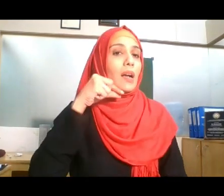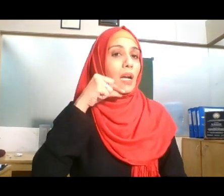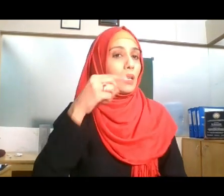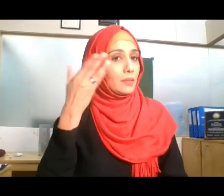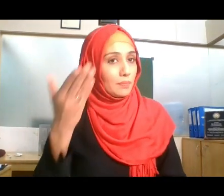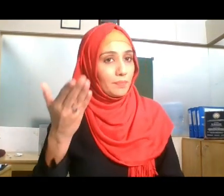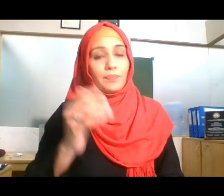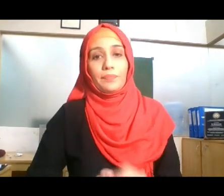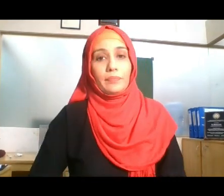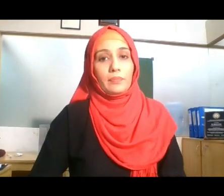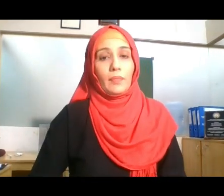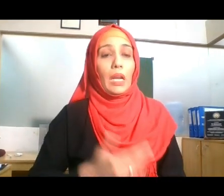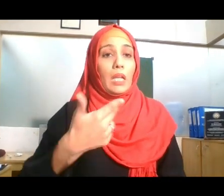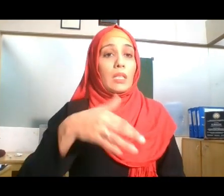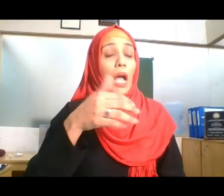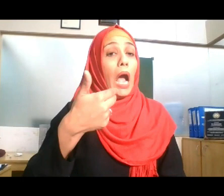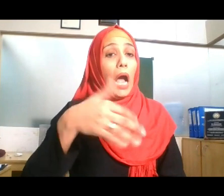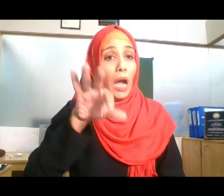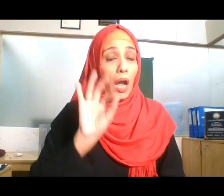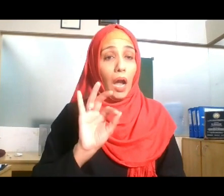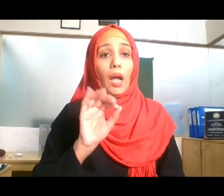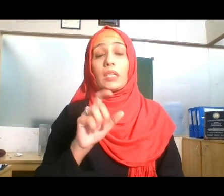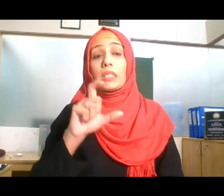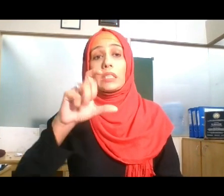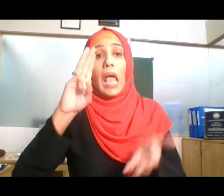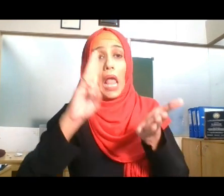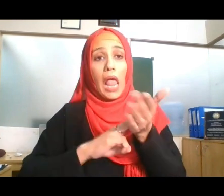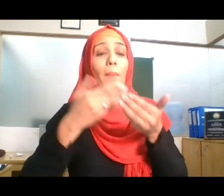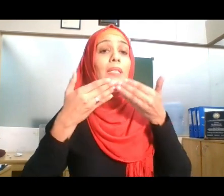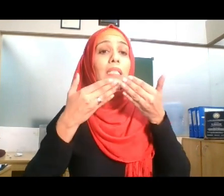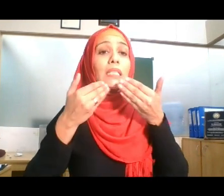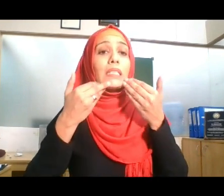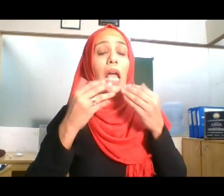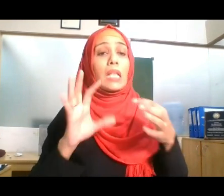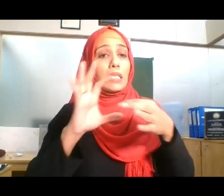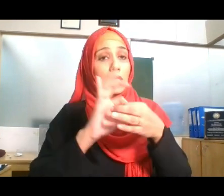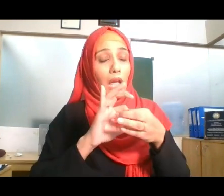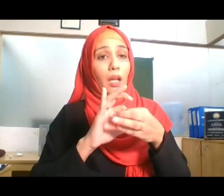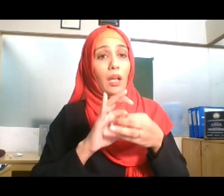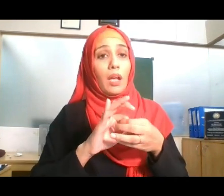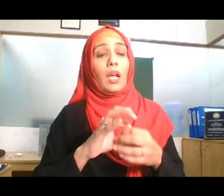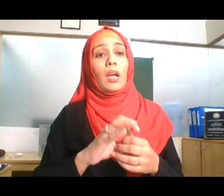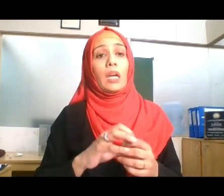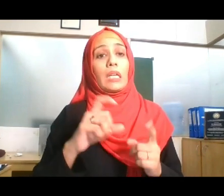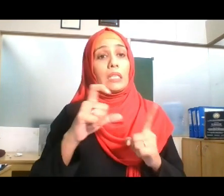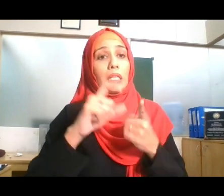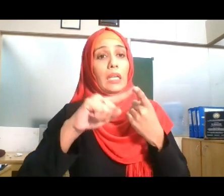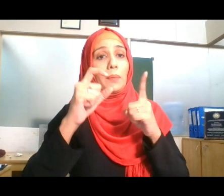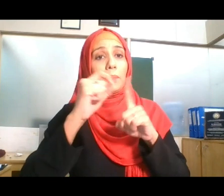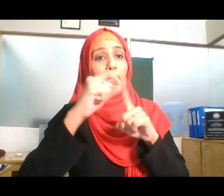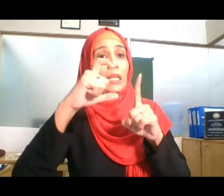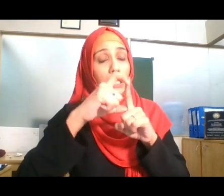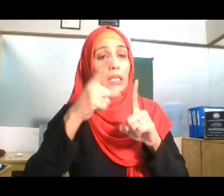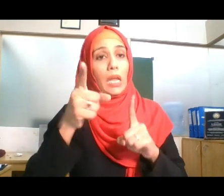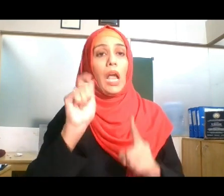who is the Special Assistant to the Chief Minister of Sindh for the Department of Empowerment of People with Disabilities.